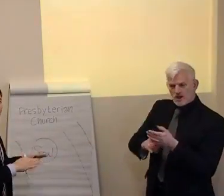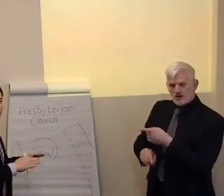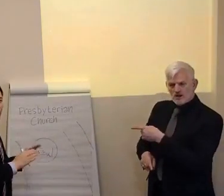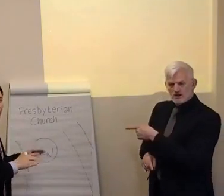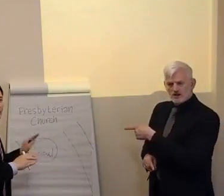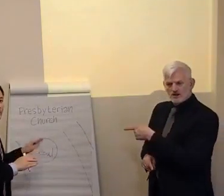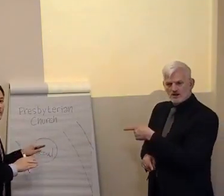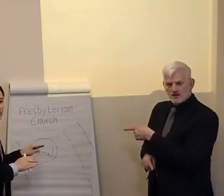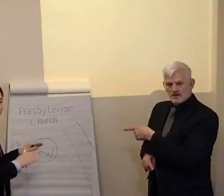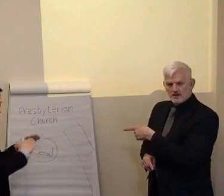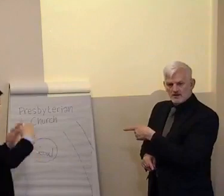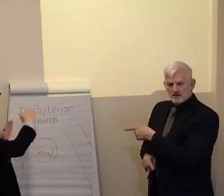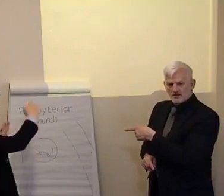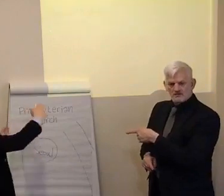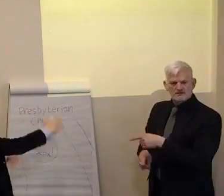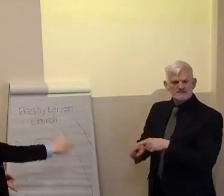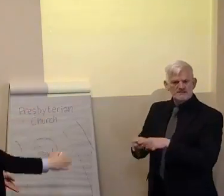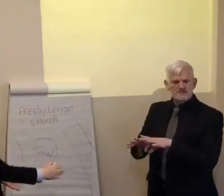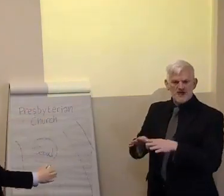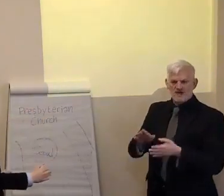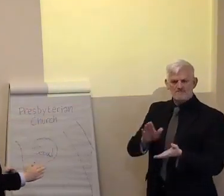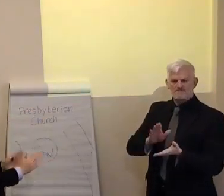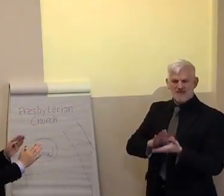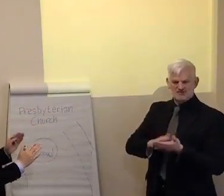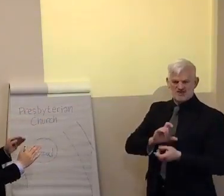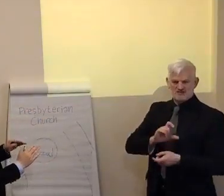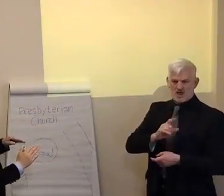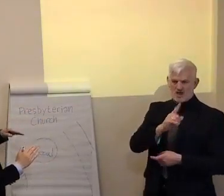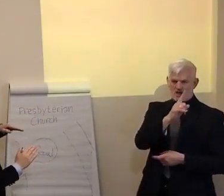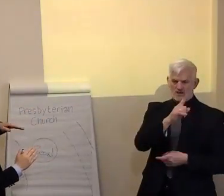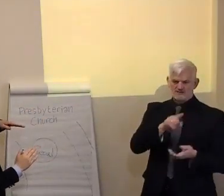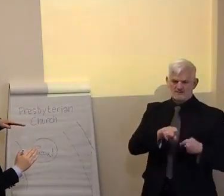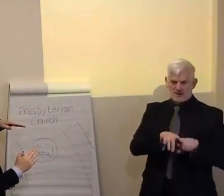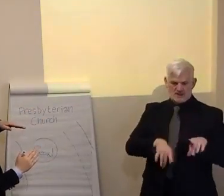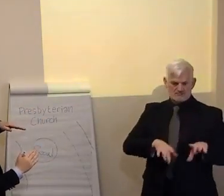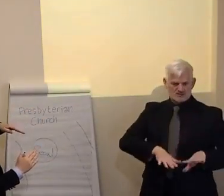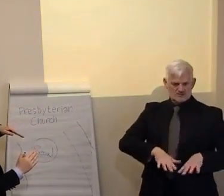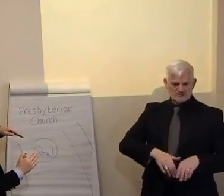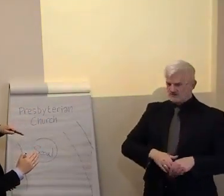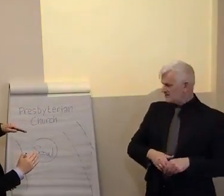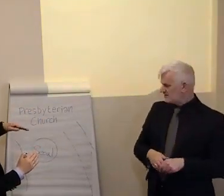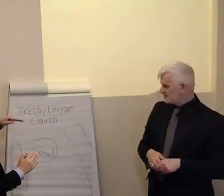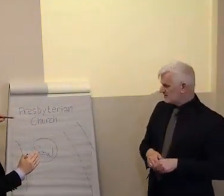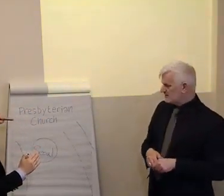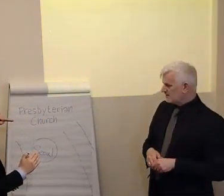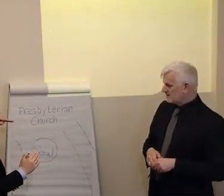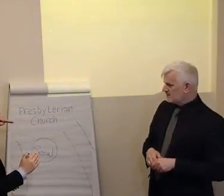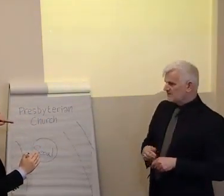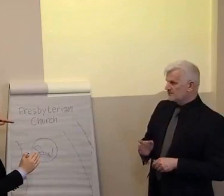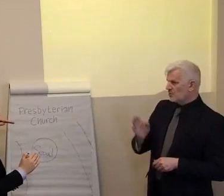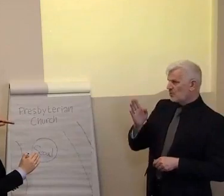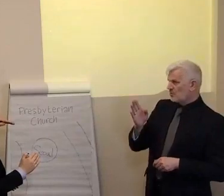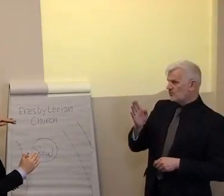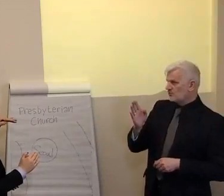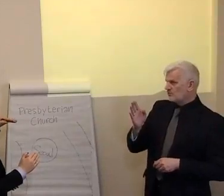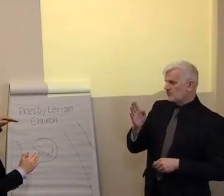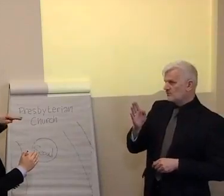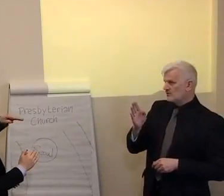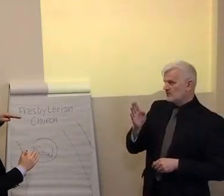Located like Manchester of this country. Yeah, I think it's northwest, not northwest, no, northwest, middle